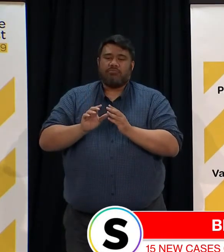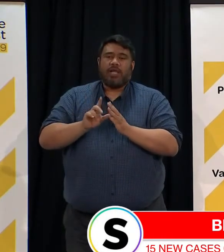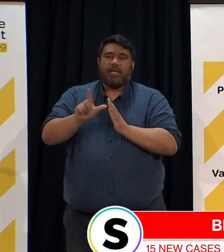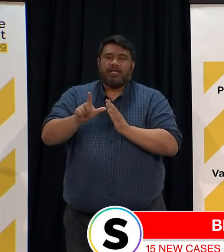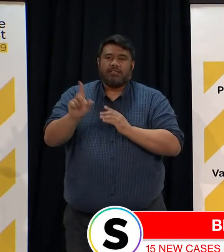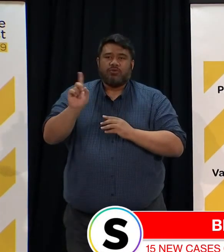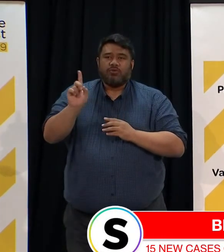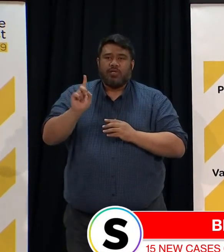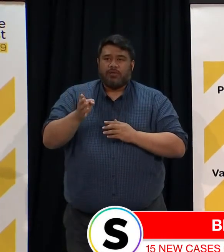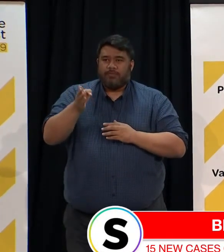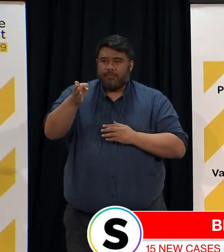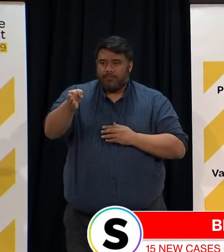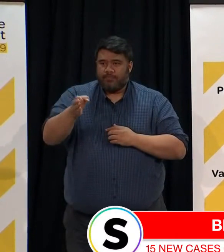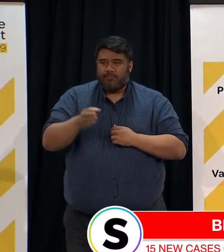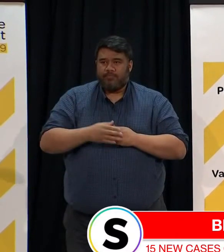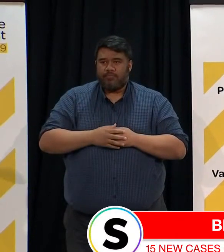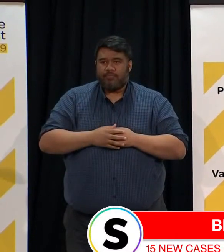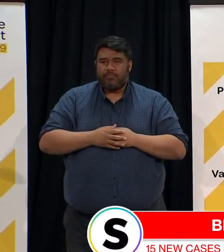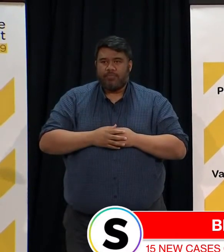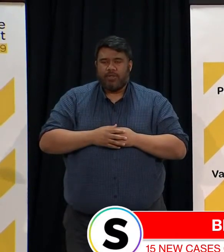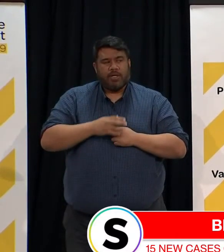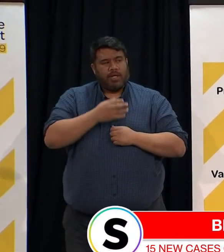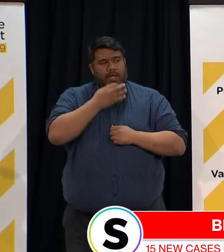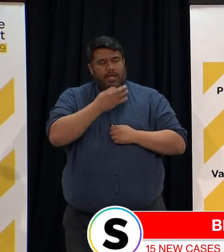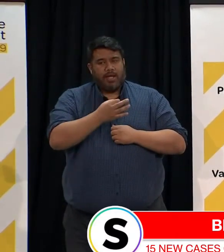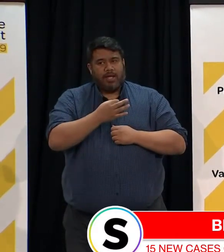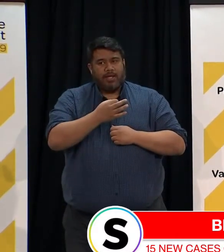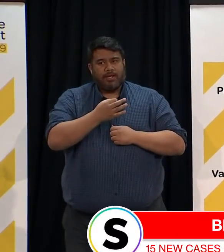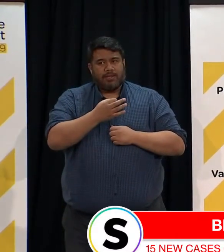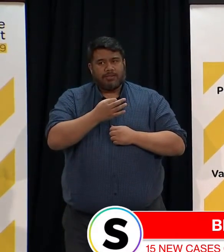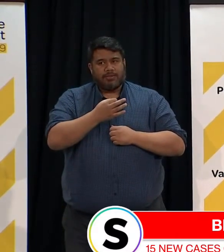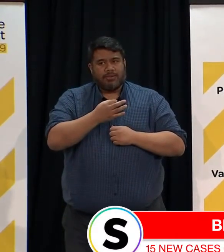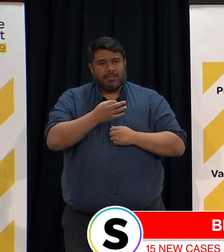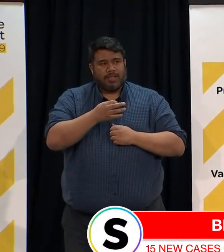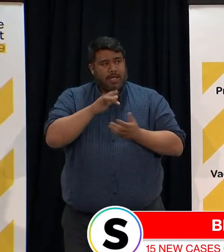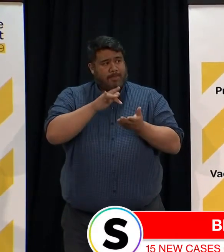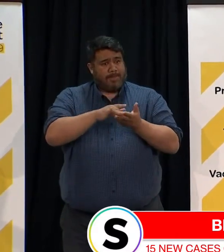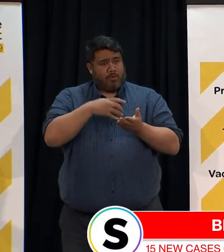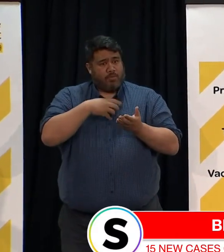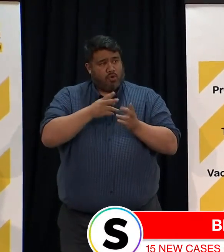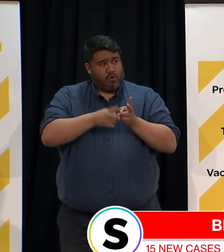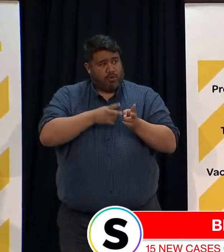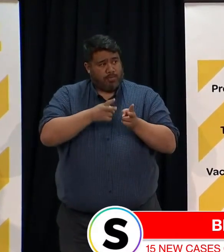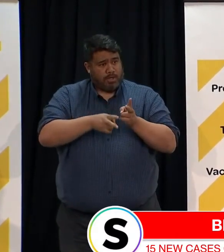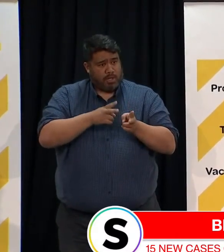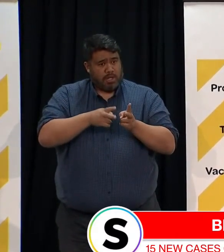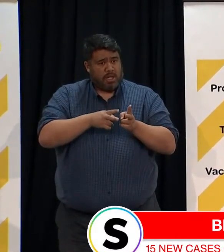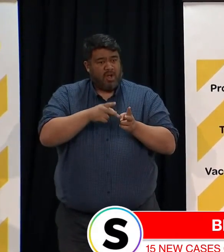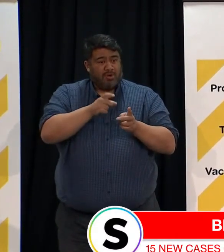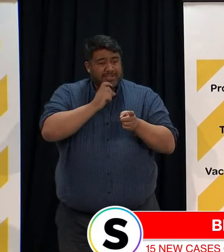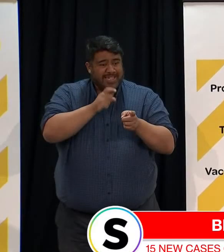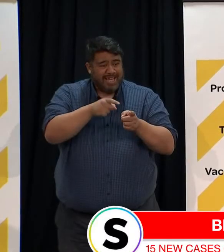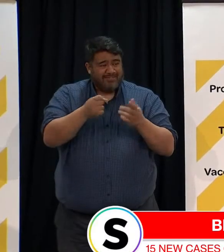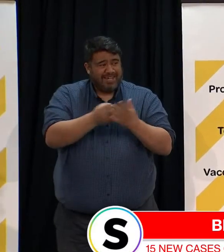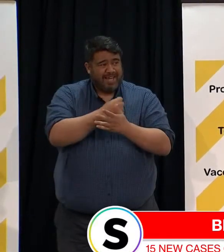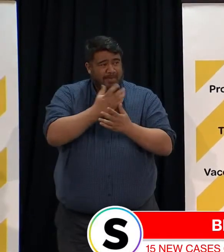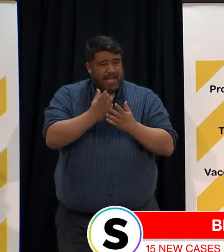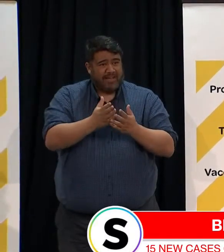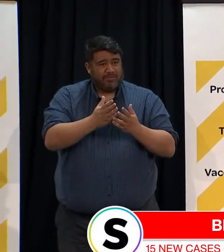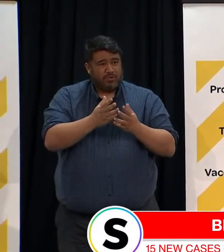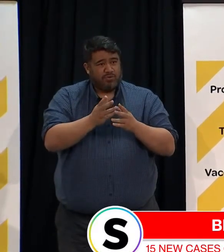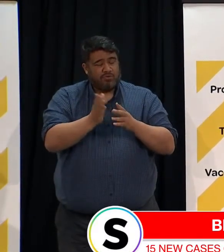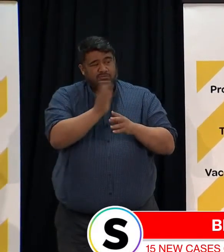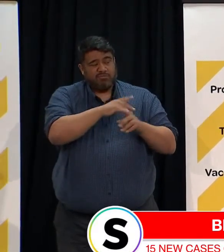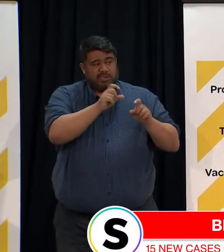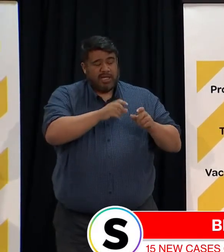details on the process of bringing in other staff into Middlemore to help replace those who had to be stood down?